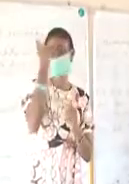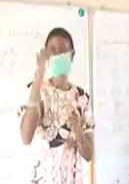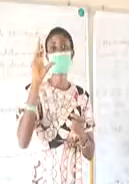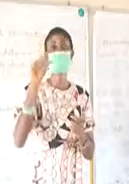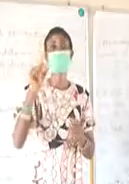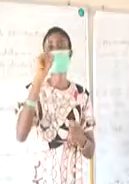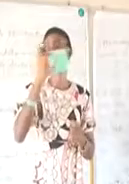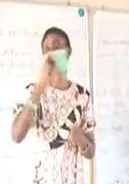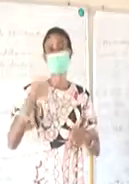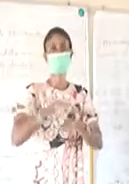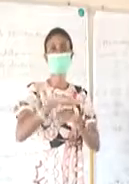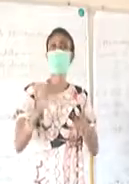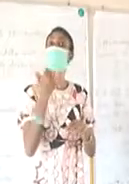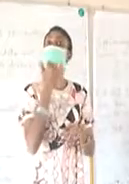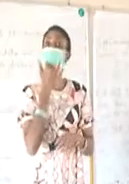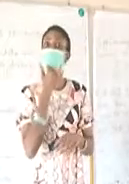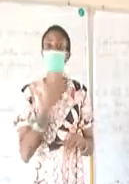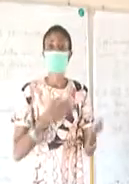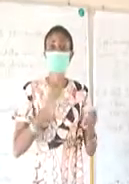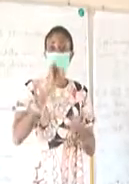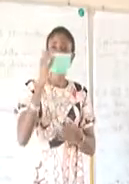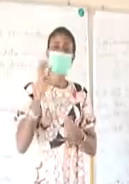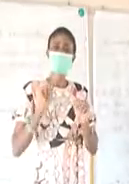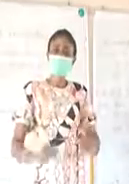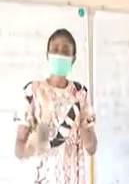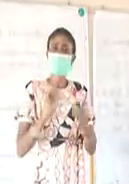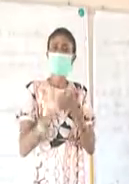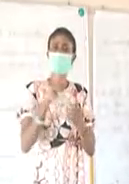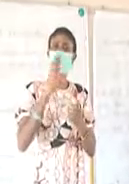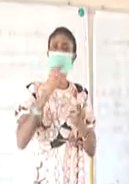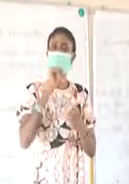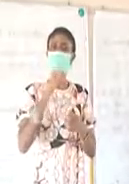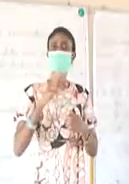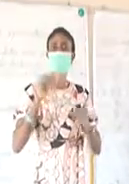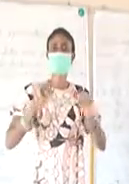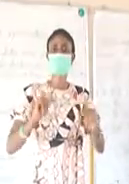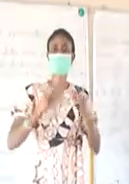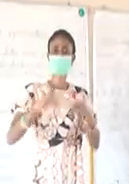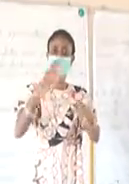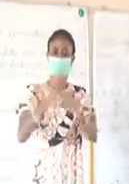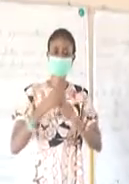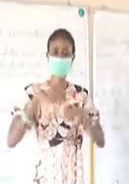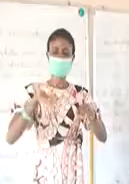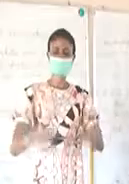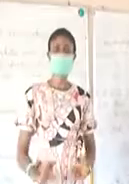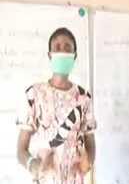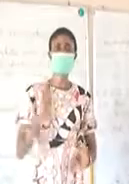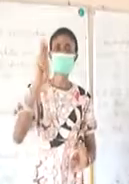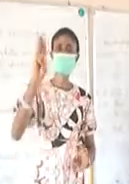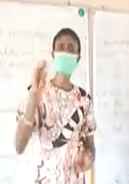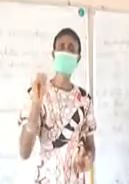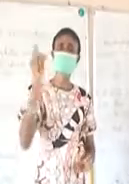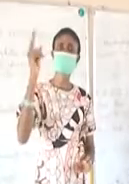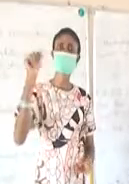mid-state, it's possible that you are not able to get your class boundaries correctly. If your wrong class boundary